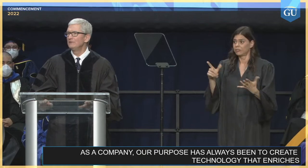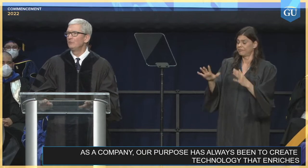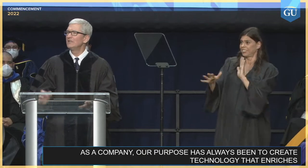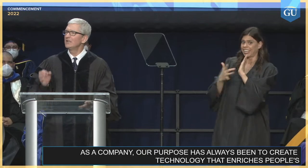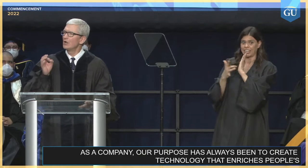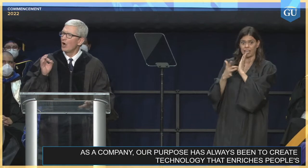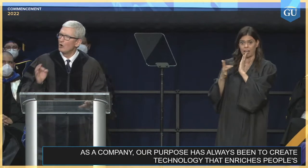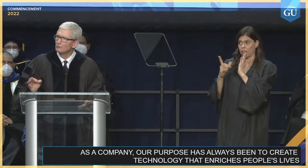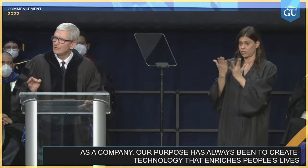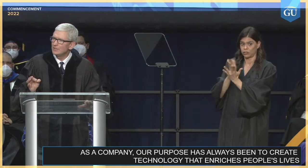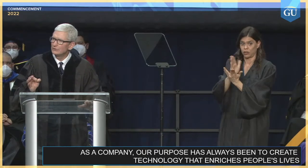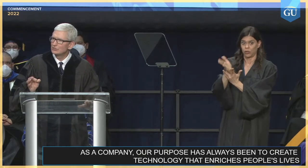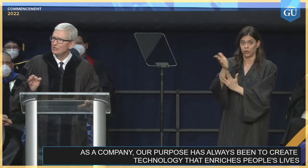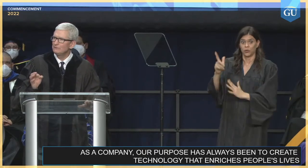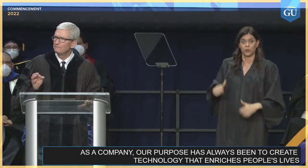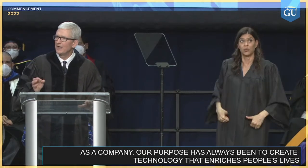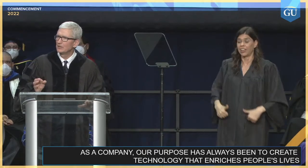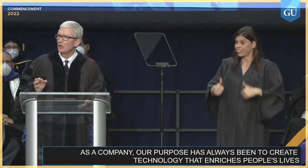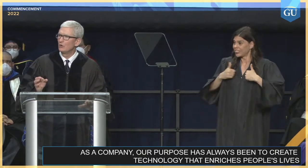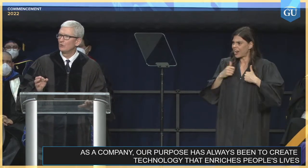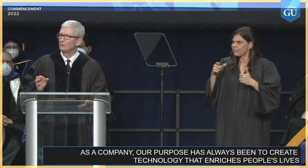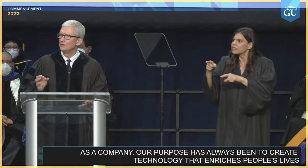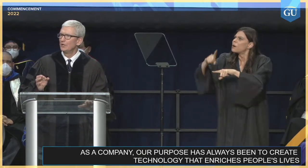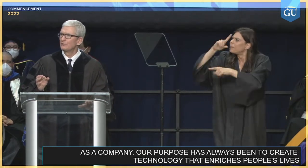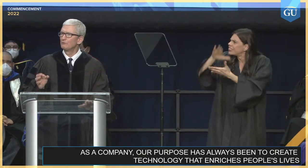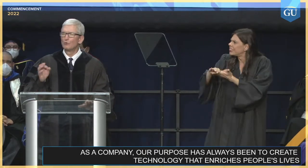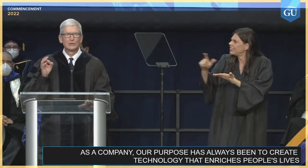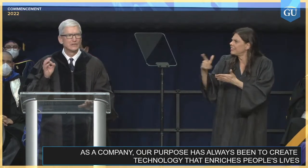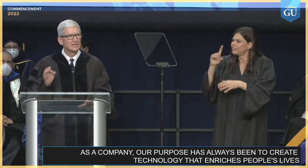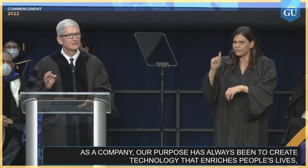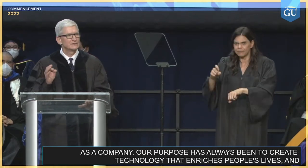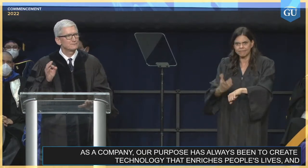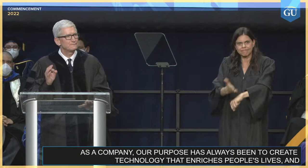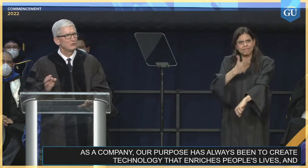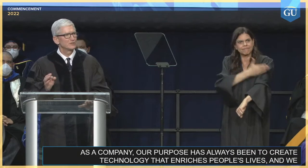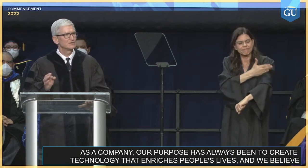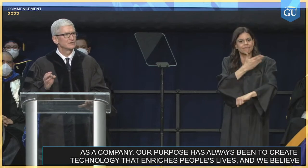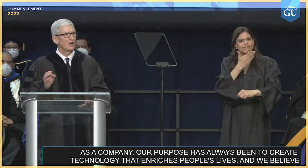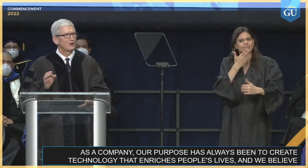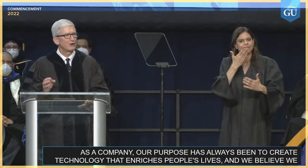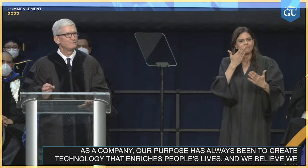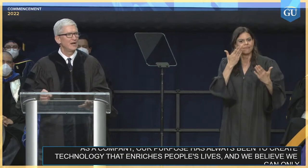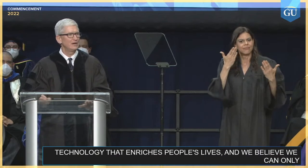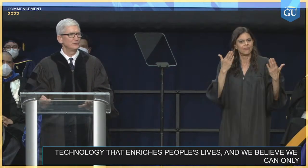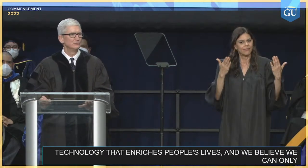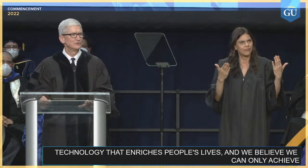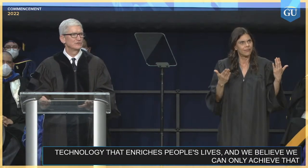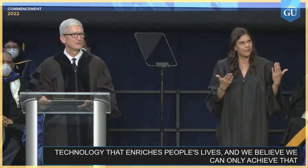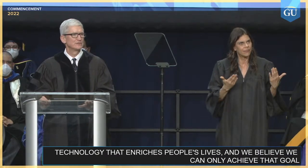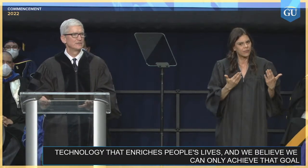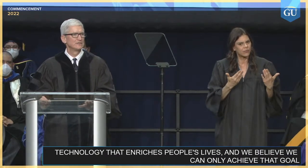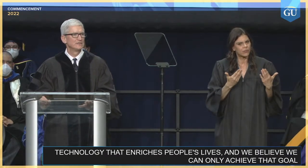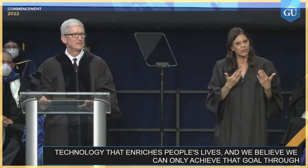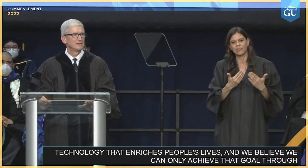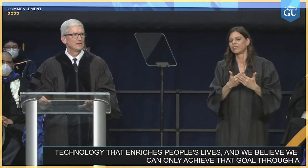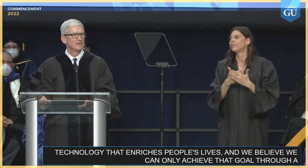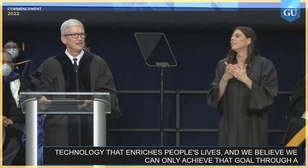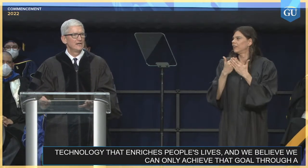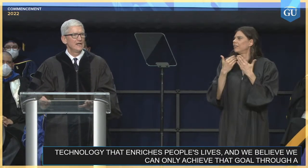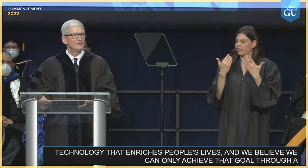can only achieve that goal through a relentless focus on our values. That's why